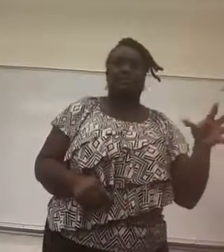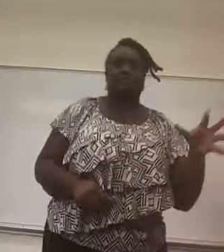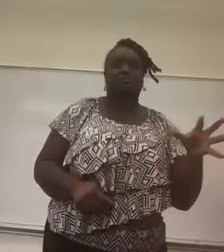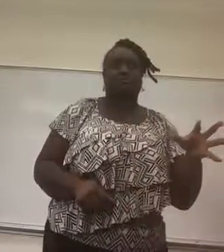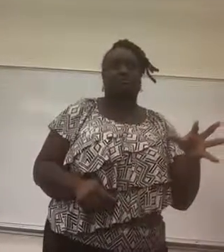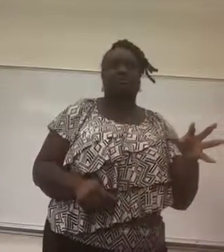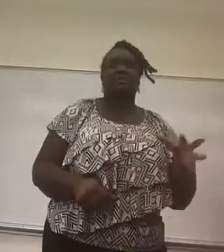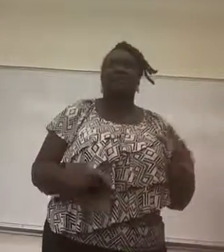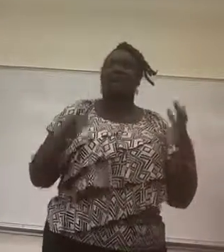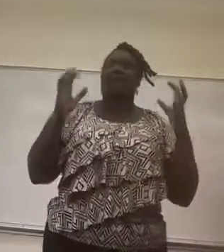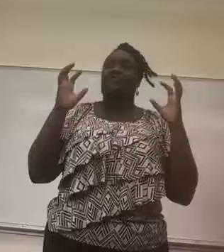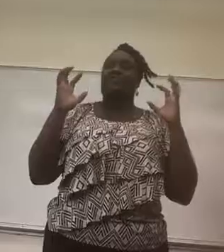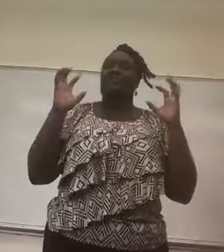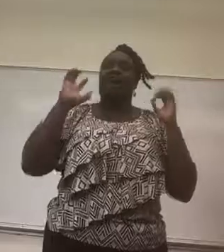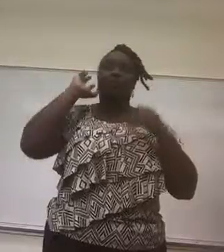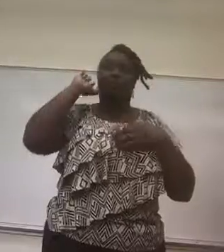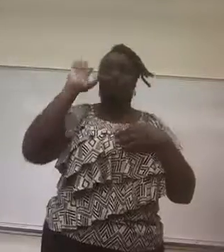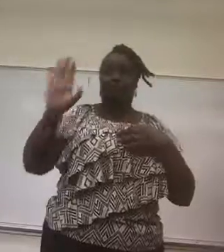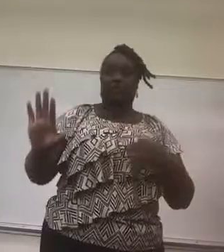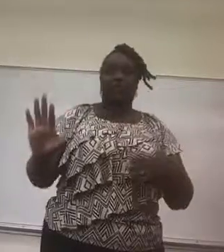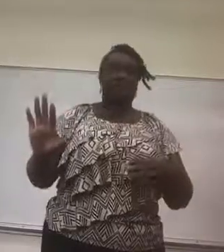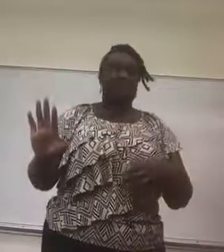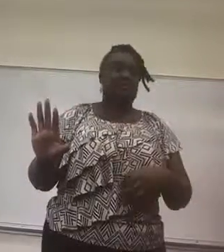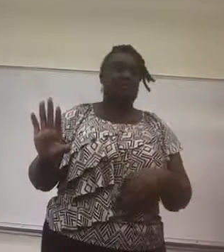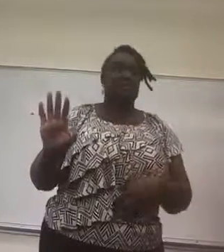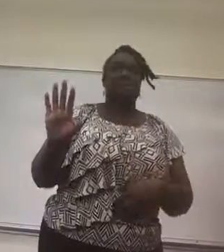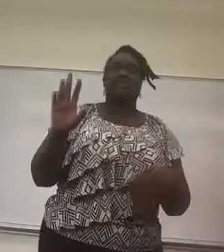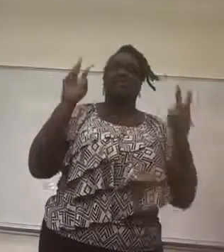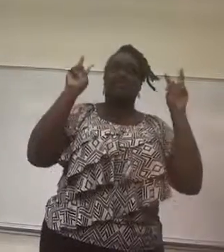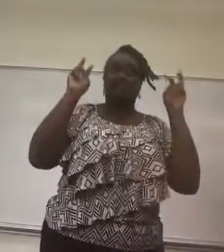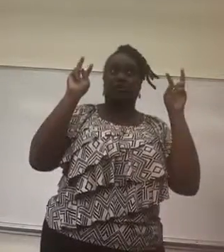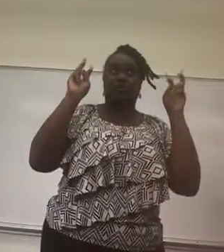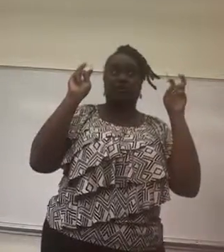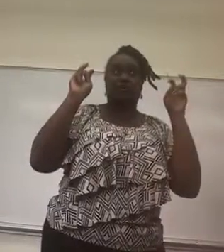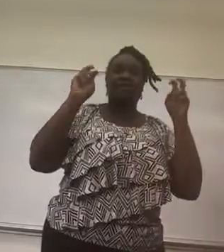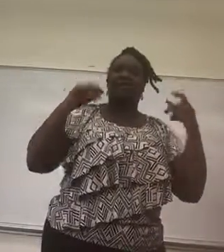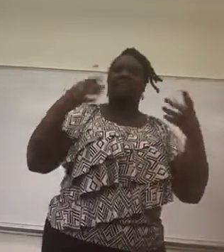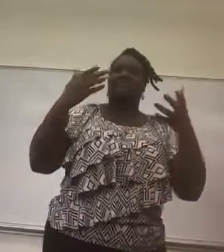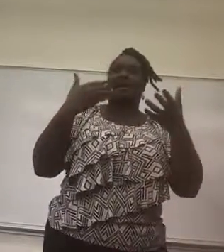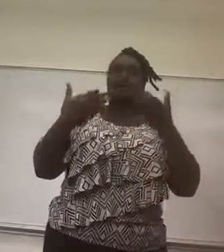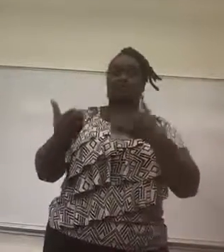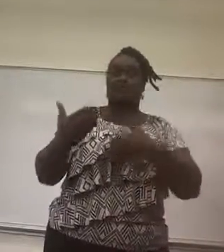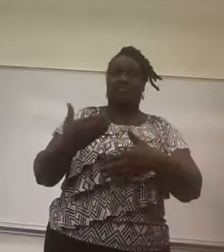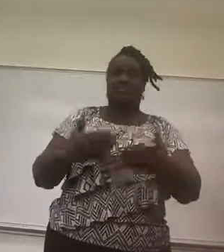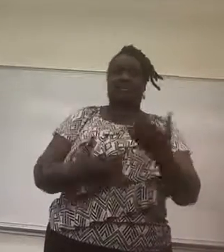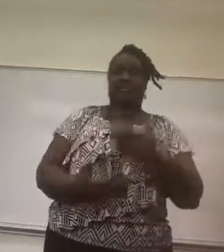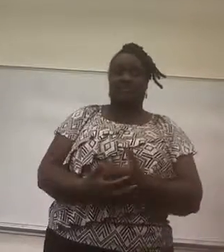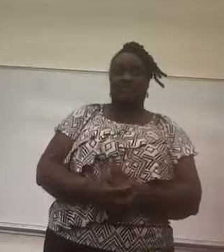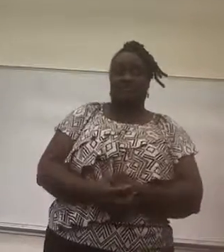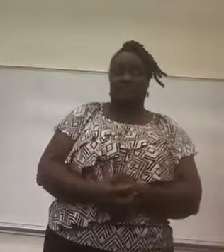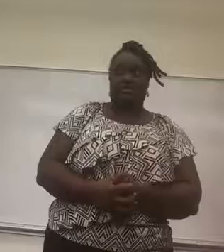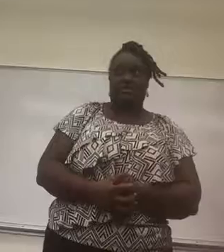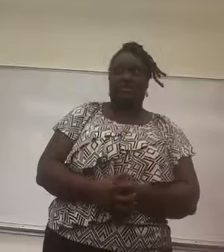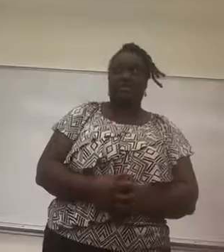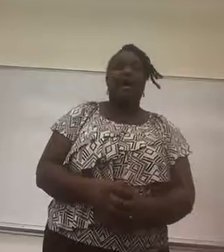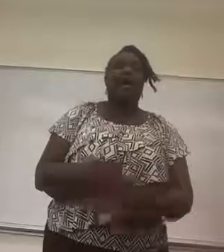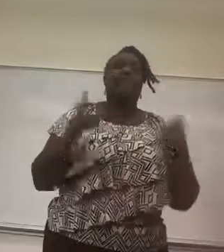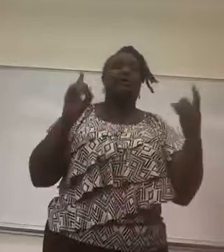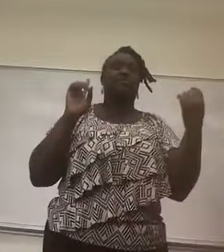sports bloopers. And I want one person to be the interpreter, signing what you're seeing in the video clip, and then I want the